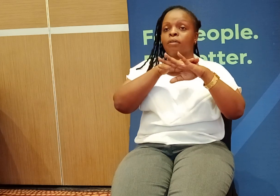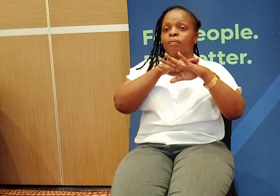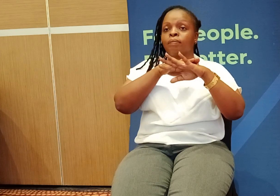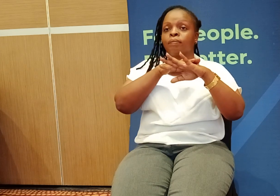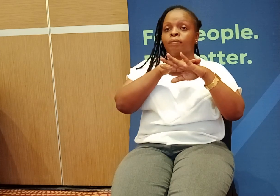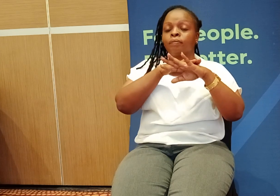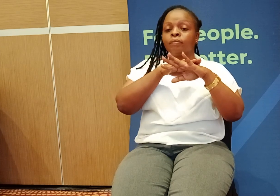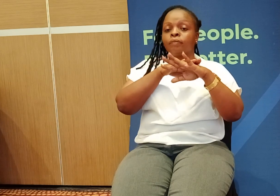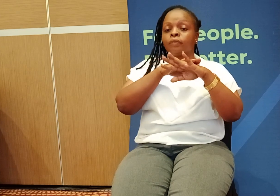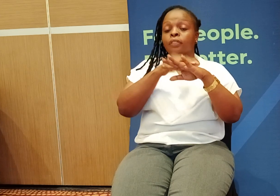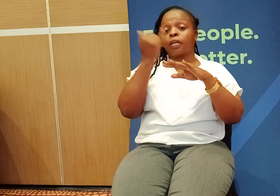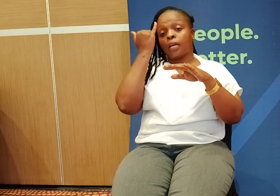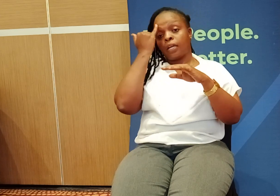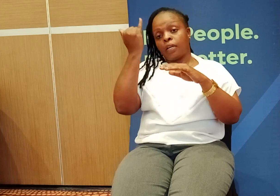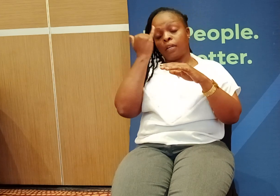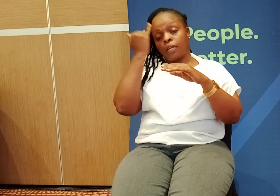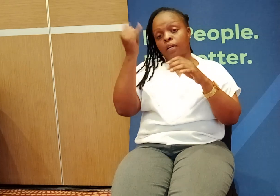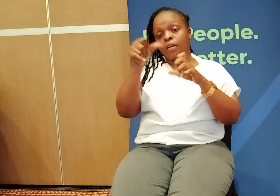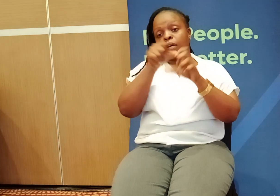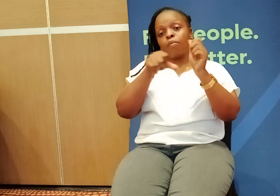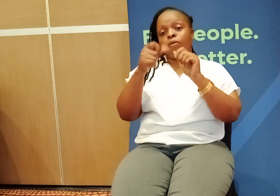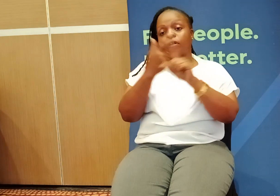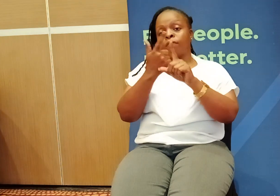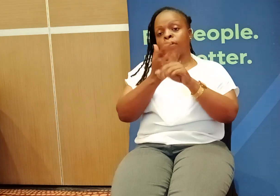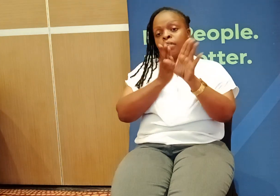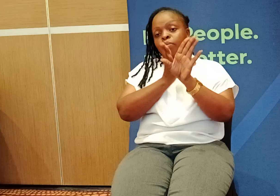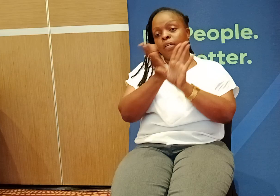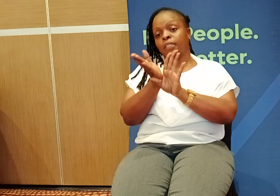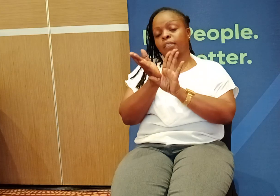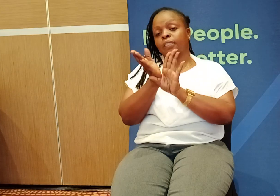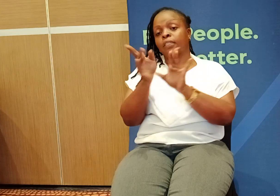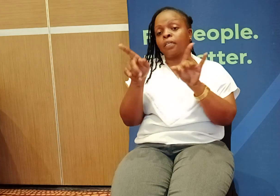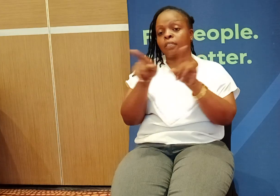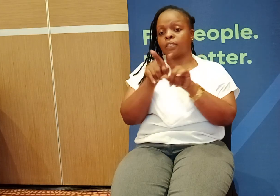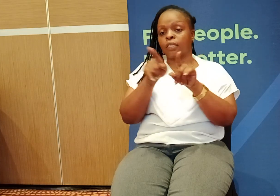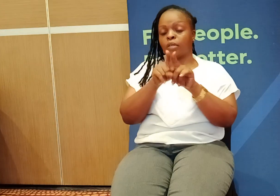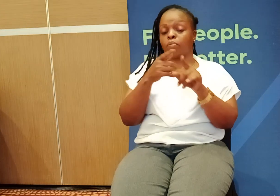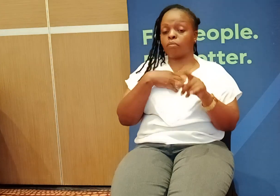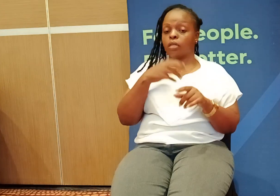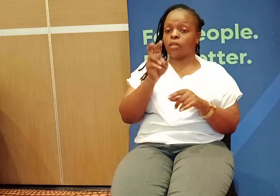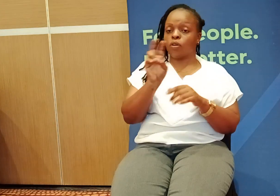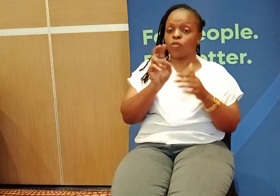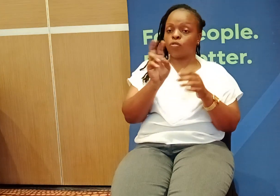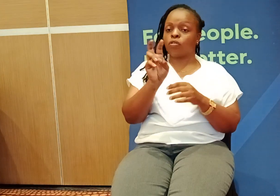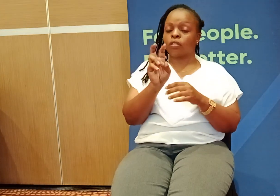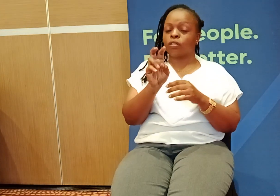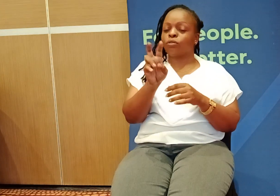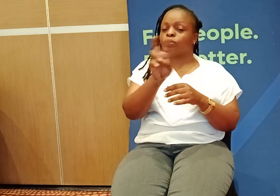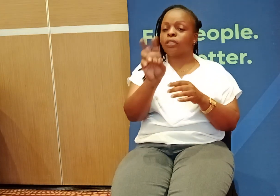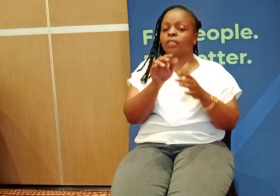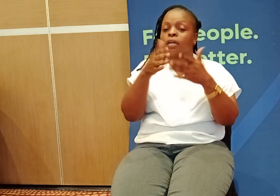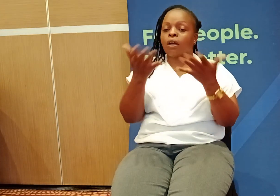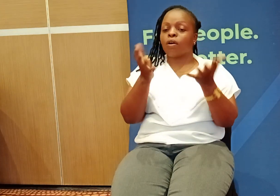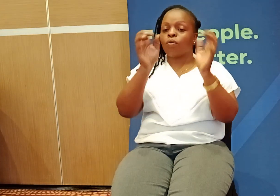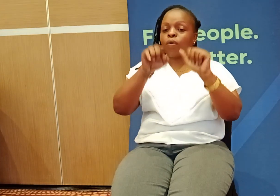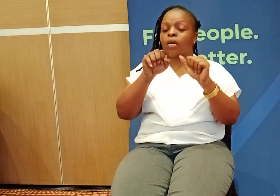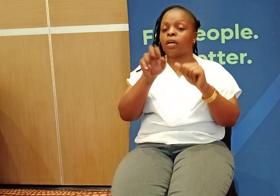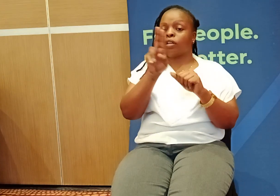footfall into those branches, and at the end of the day, looking to see how we can use those for relationship